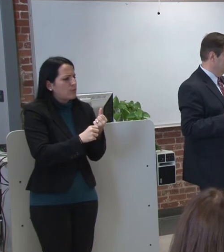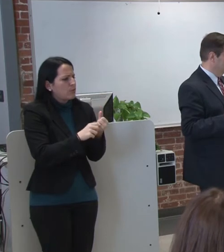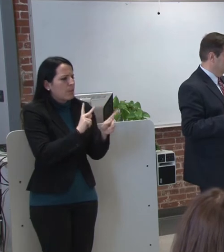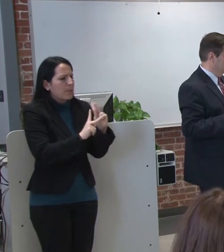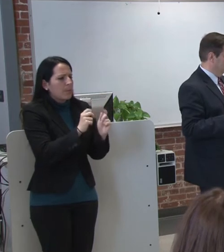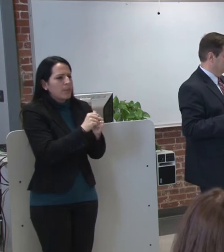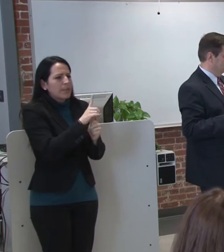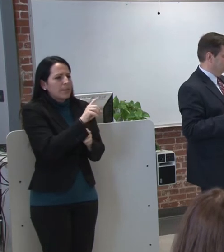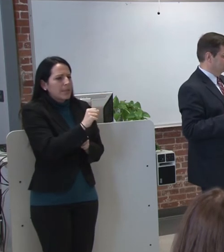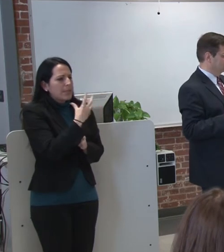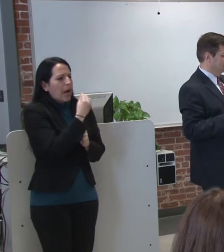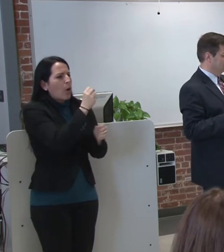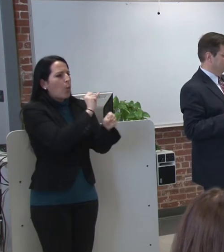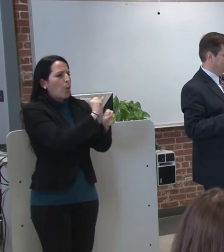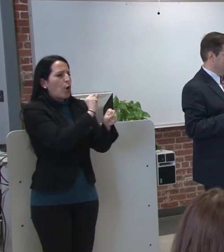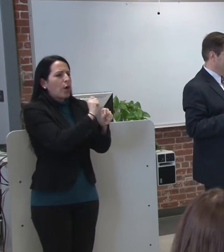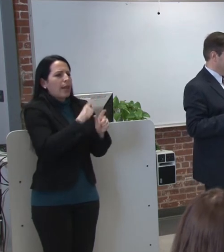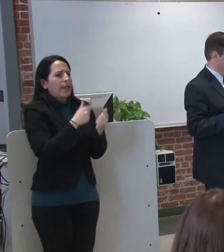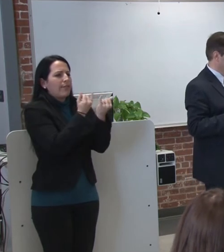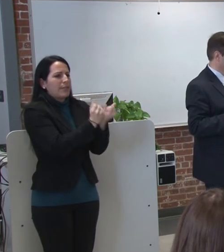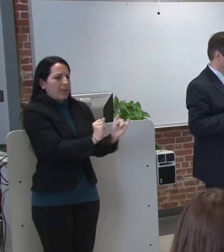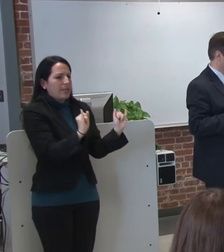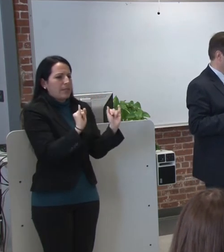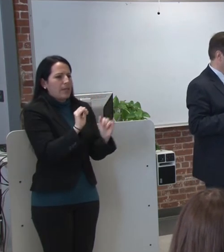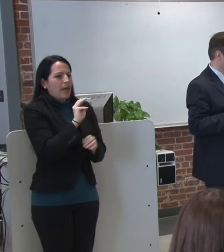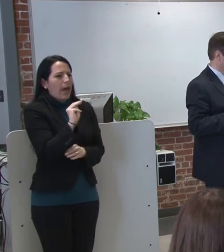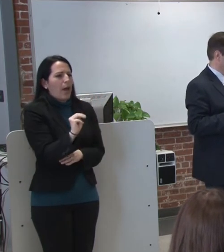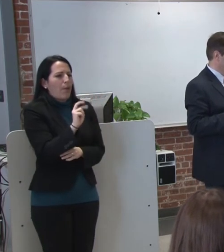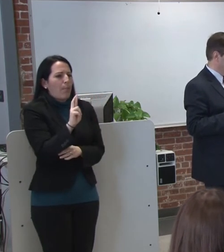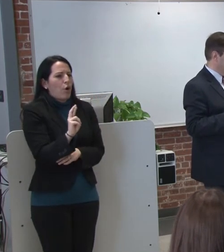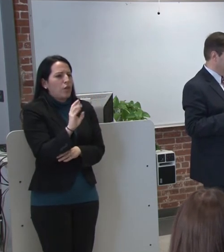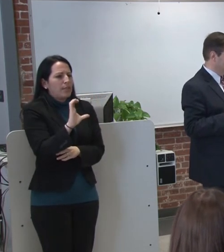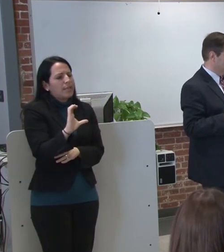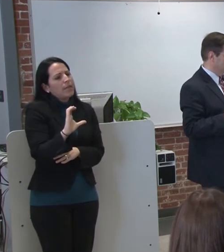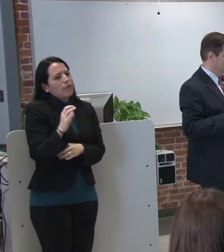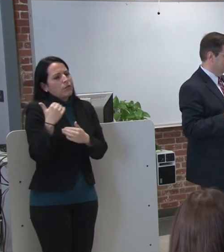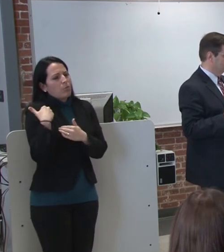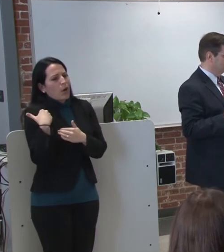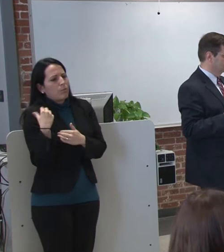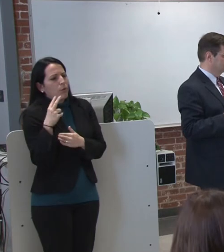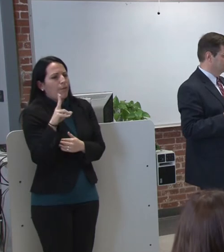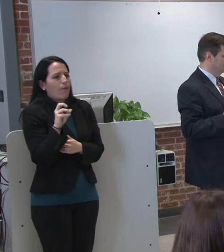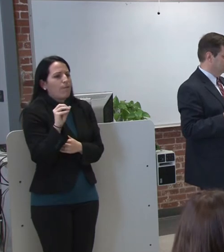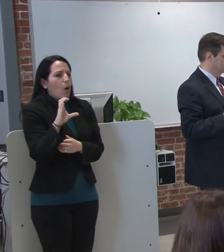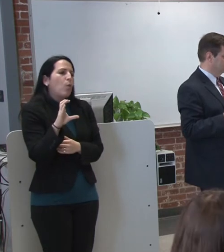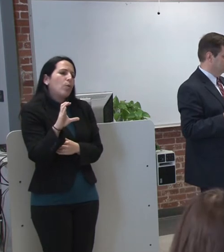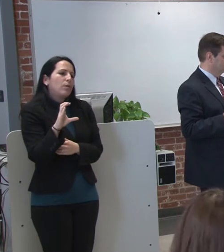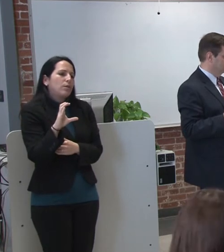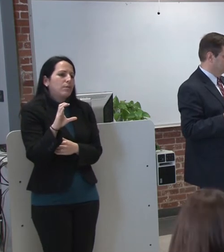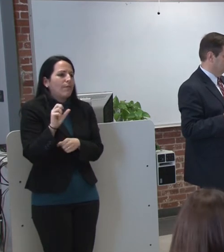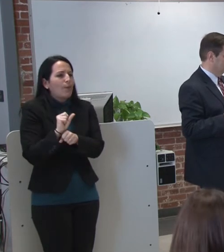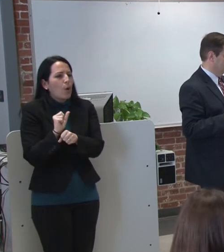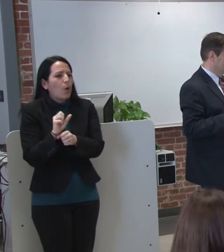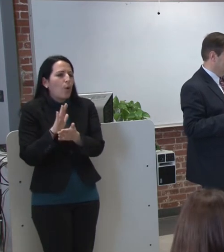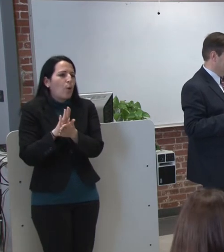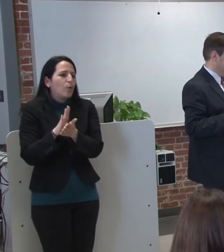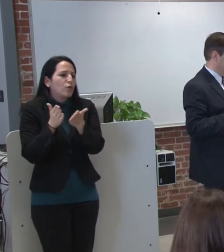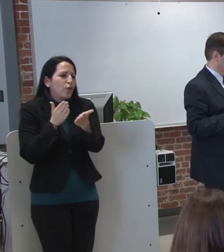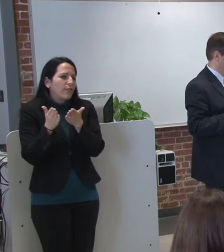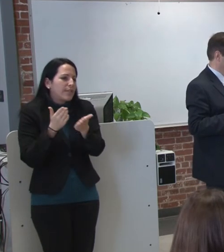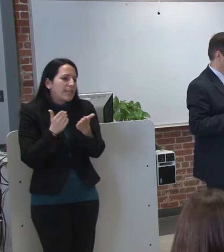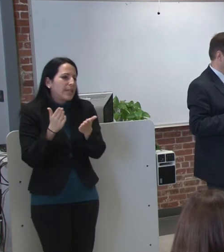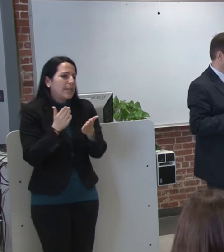independently. MRC is responsible for vocational rehabilitation services, community services, and eligibility determination for